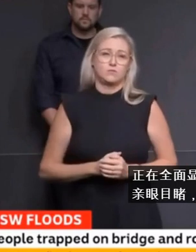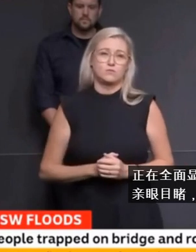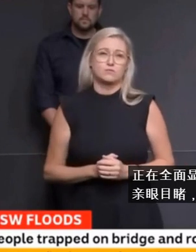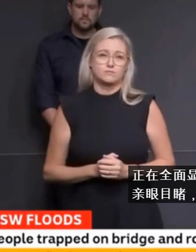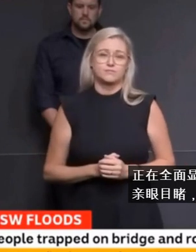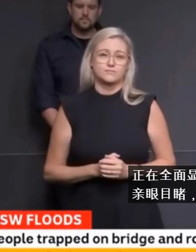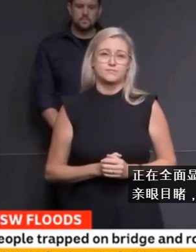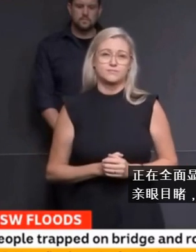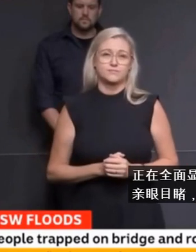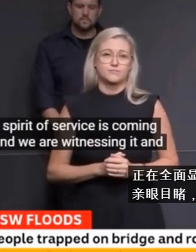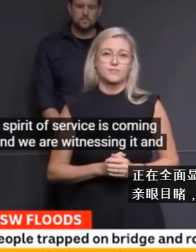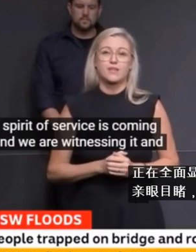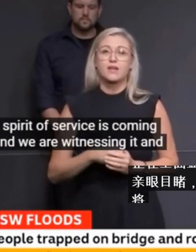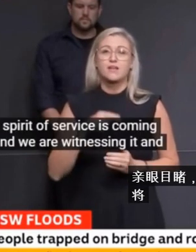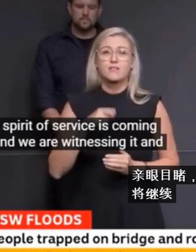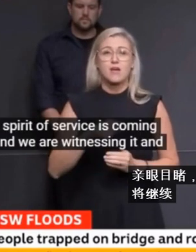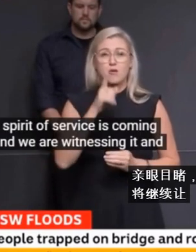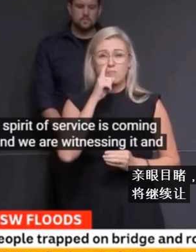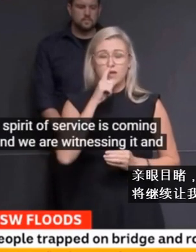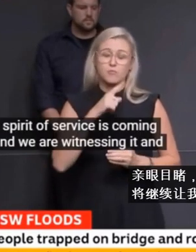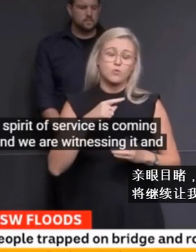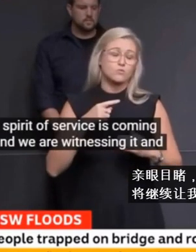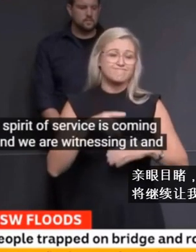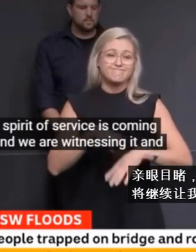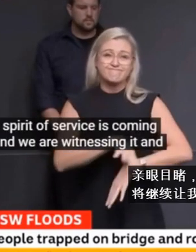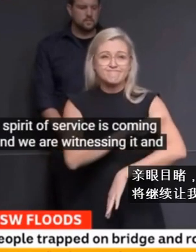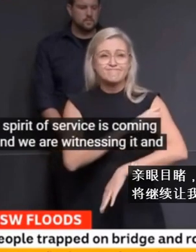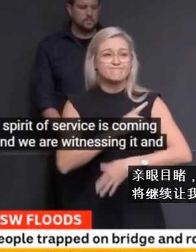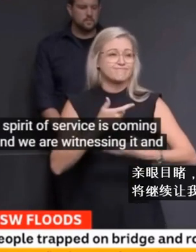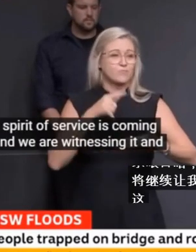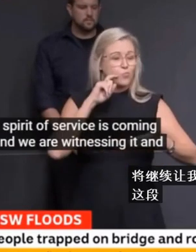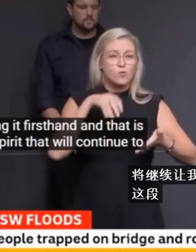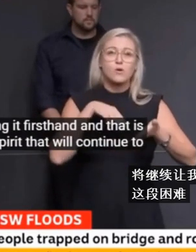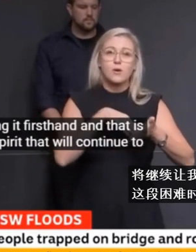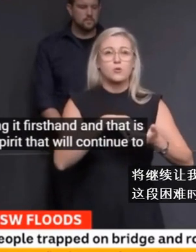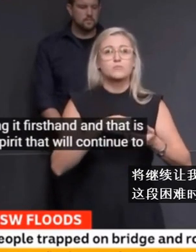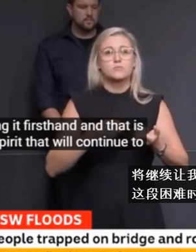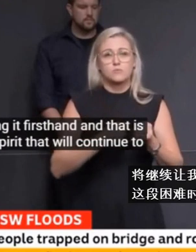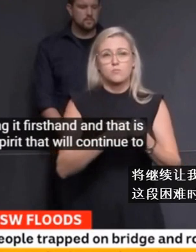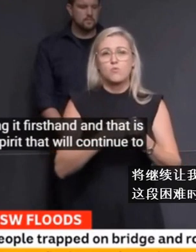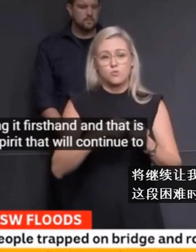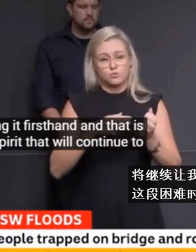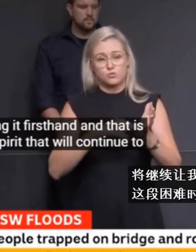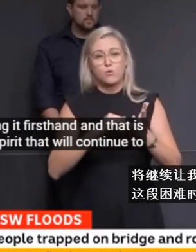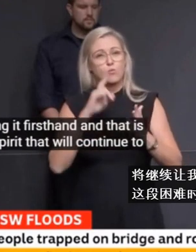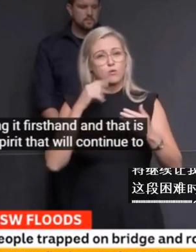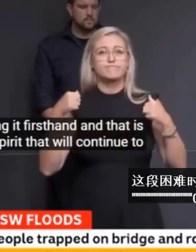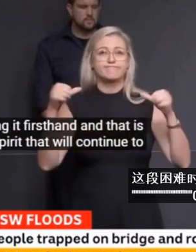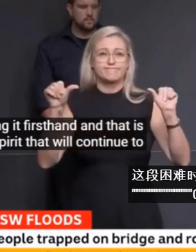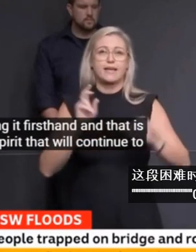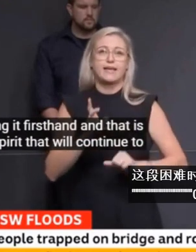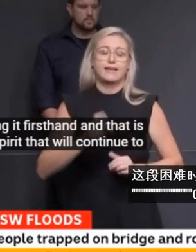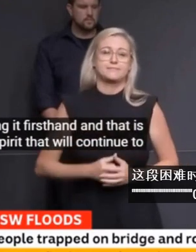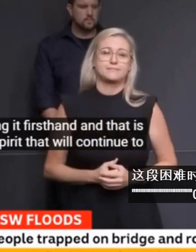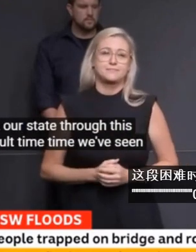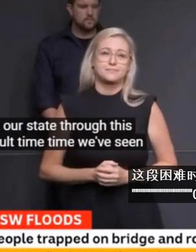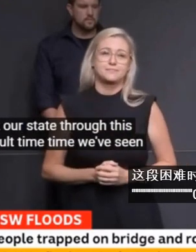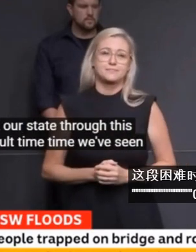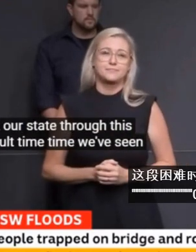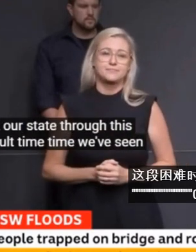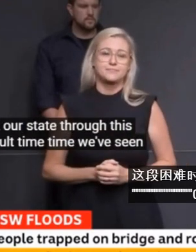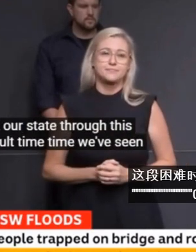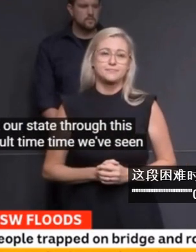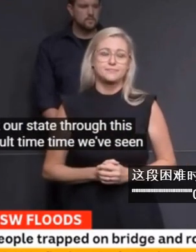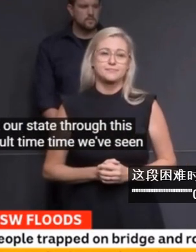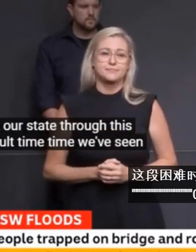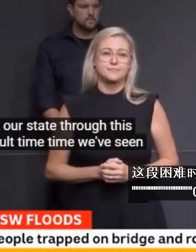firsthand. And that is the spirit that will continue to get our state through this difficult time. We've seen, as